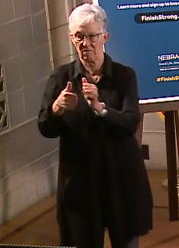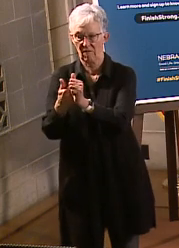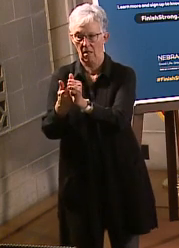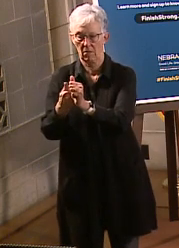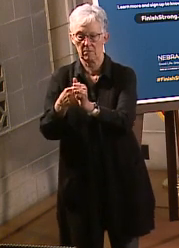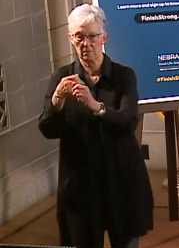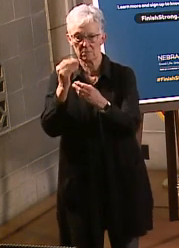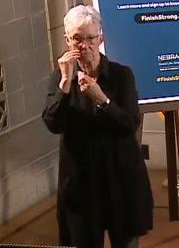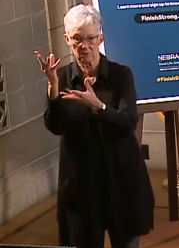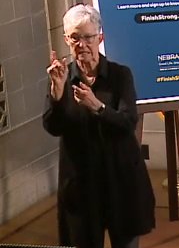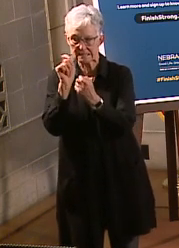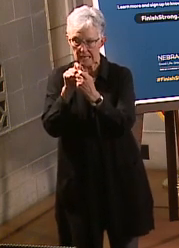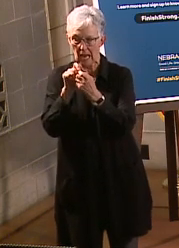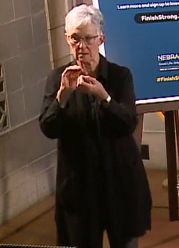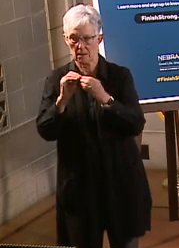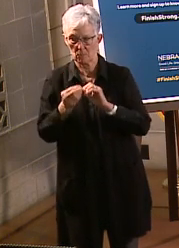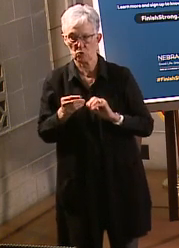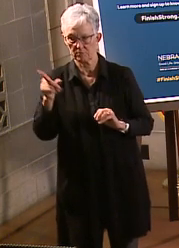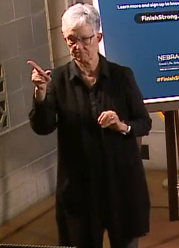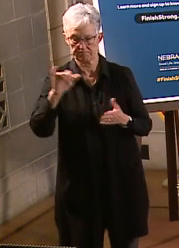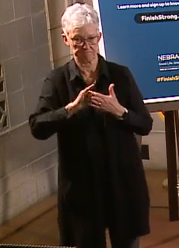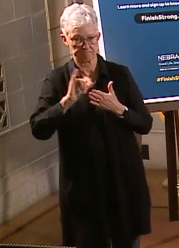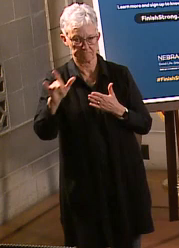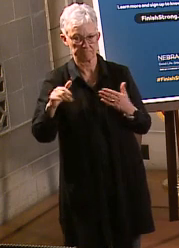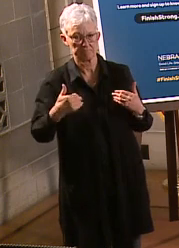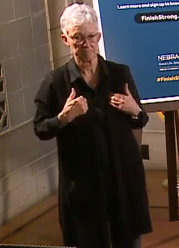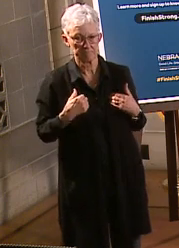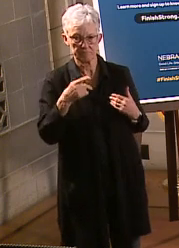numbers. All right. Andrew.